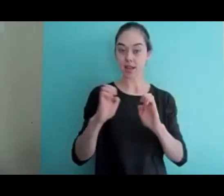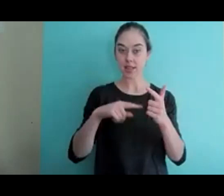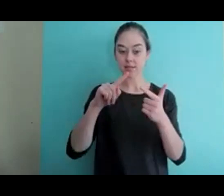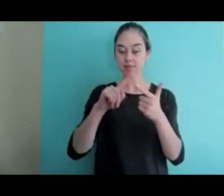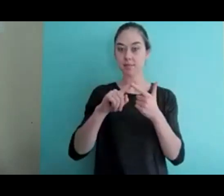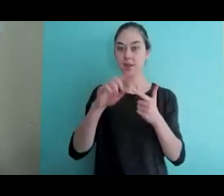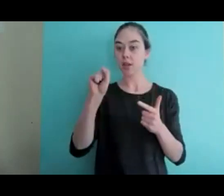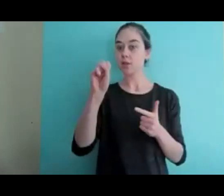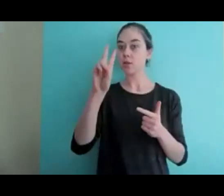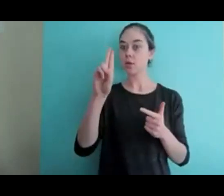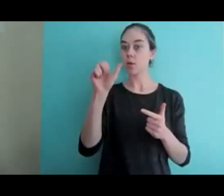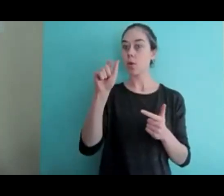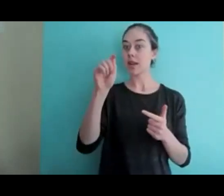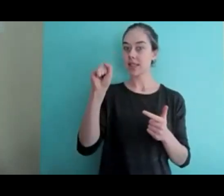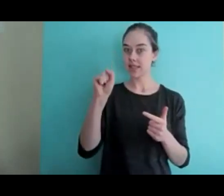squats.